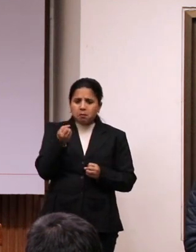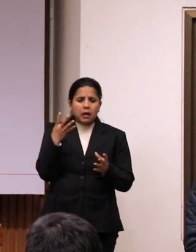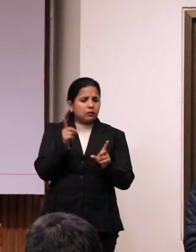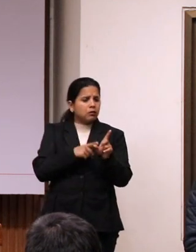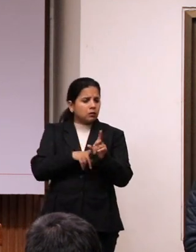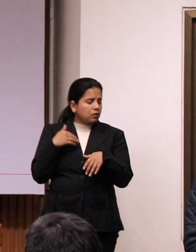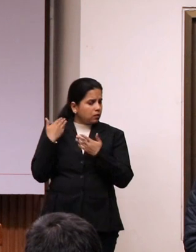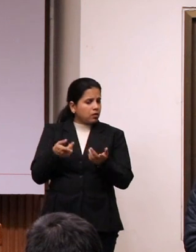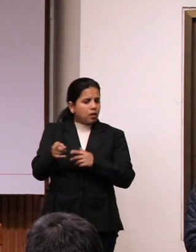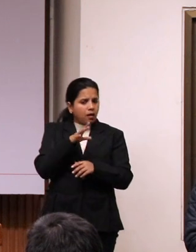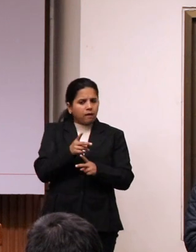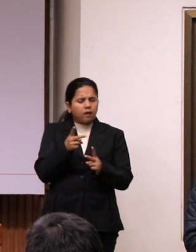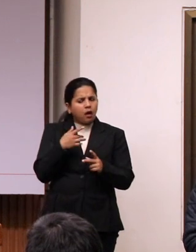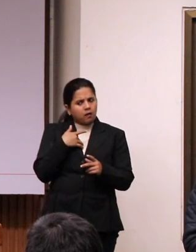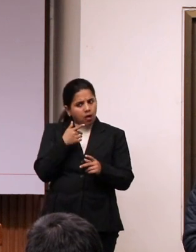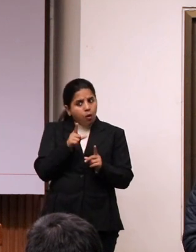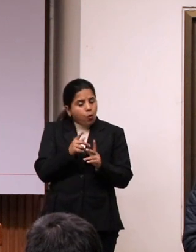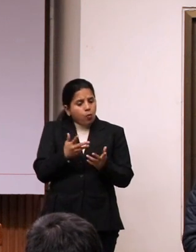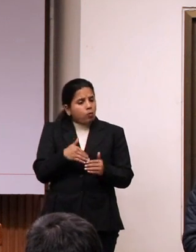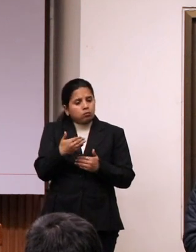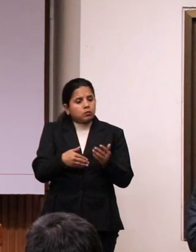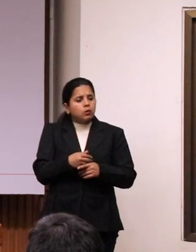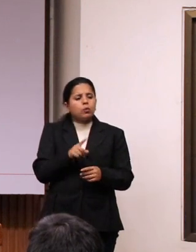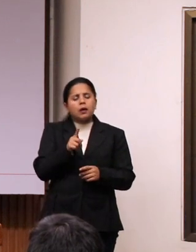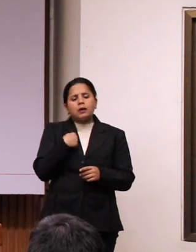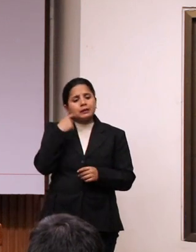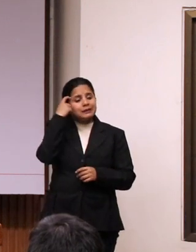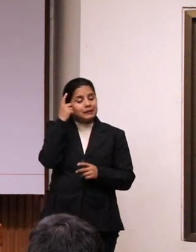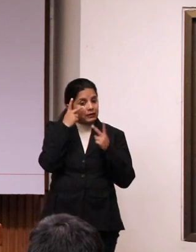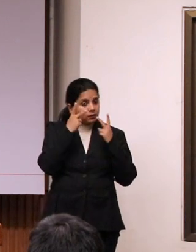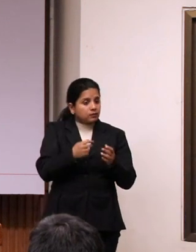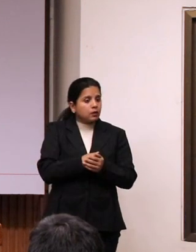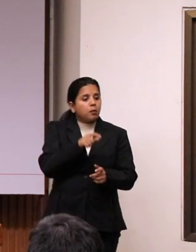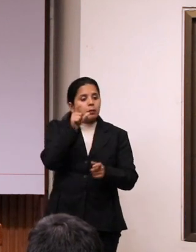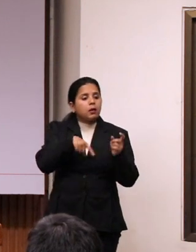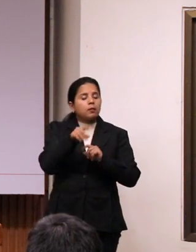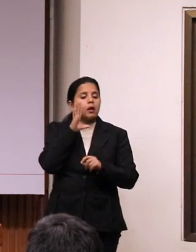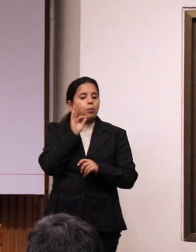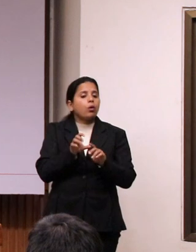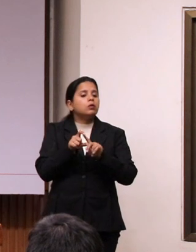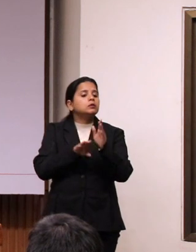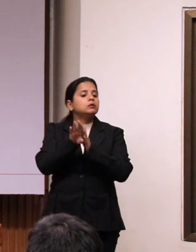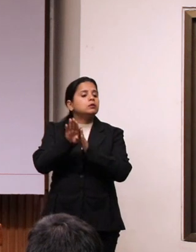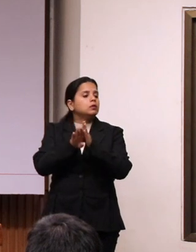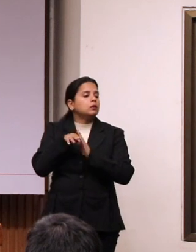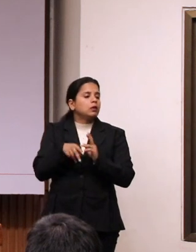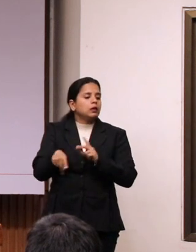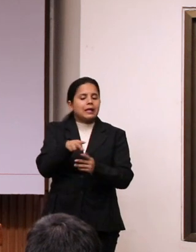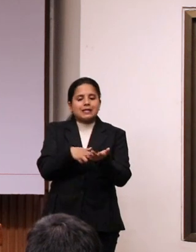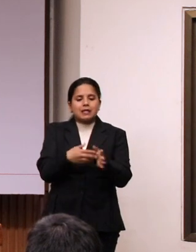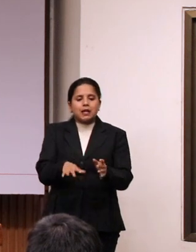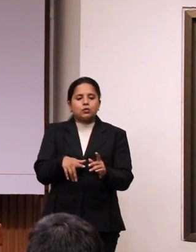and, you know, you've elaborated on? The one thing people cite as important development is this idea of assisted